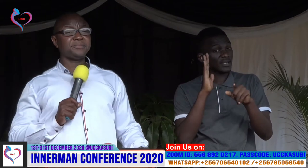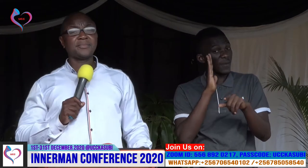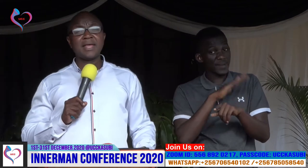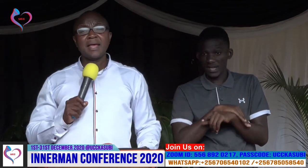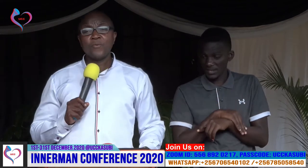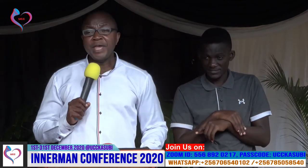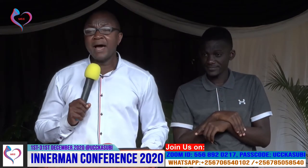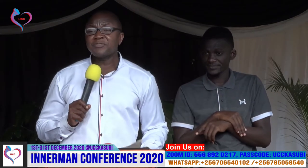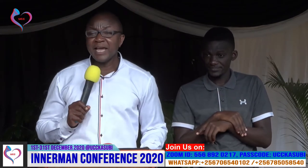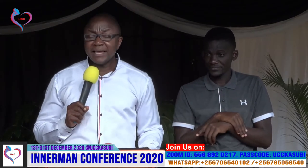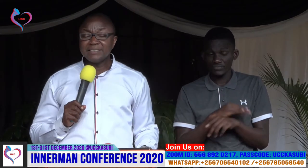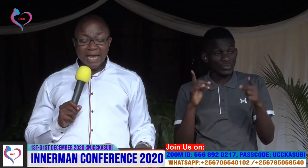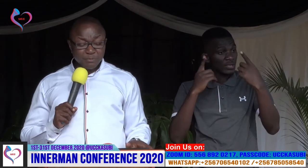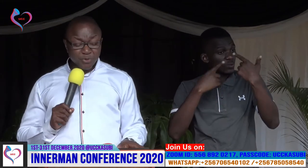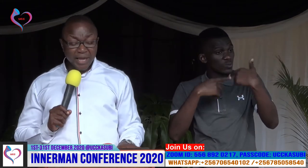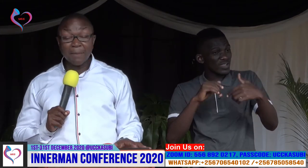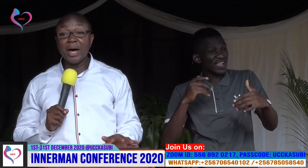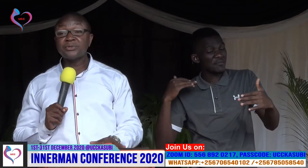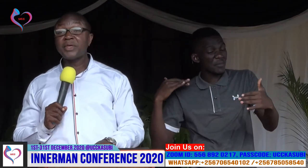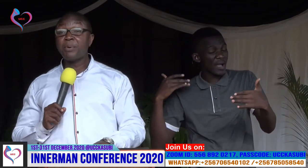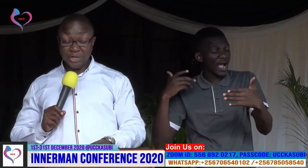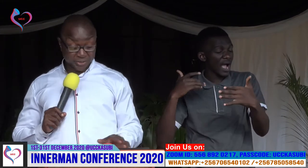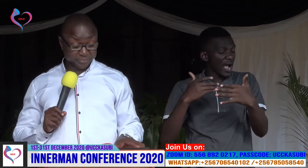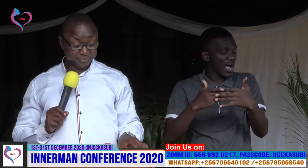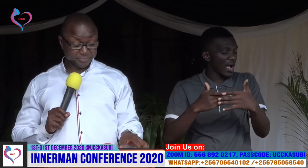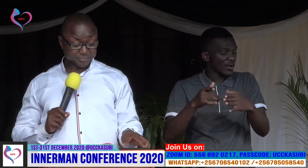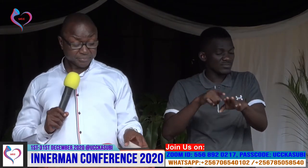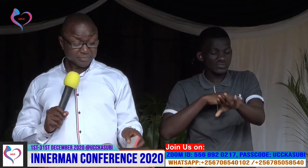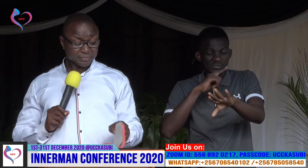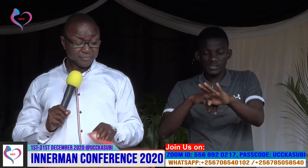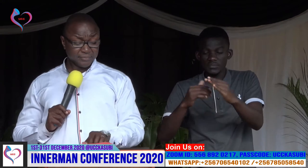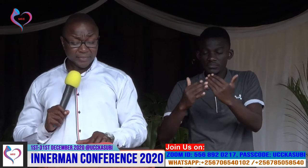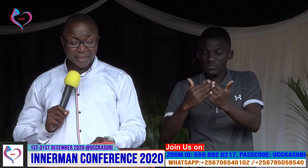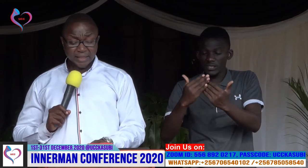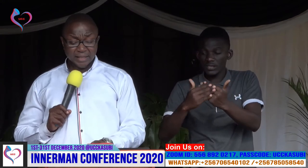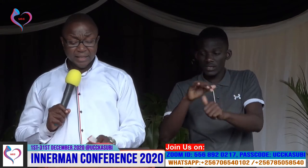Unfortunately, we have taken time to care about the body.